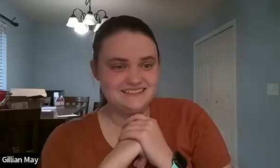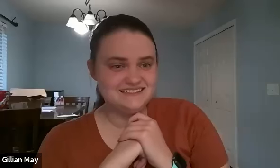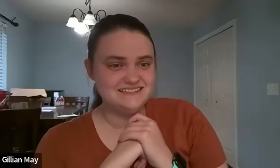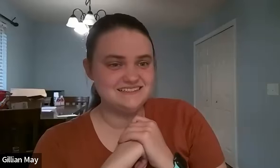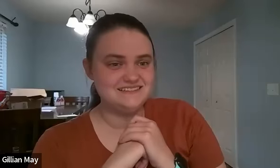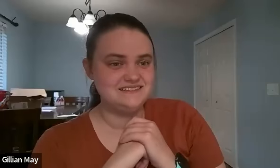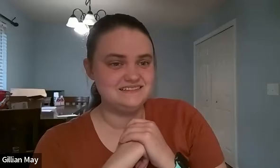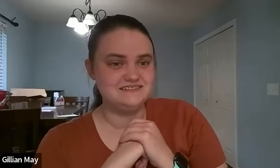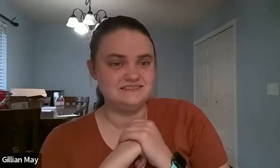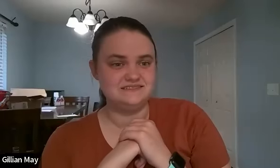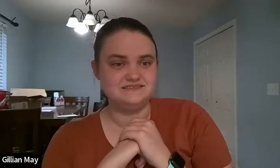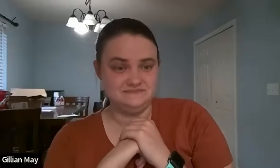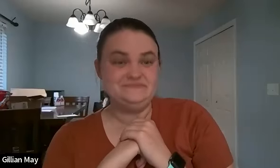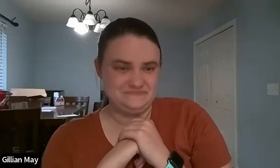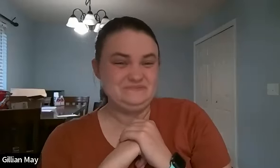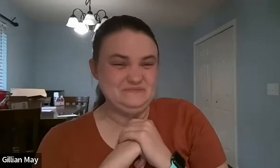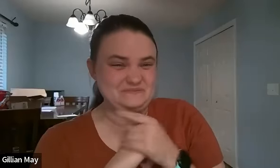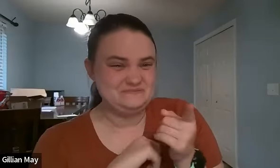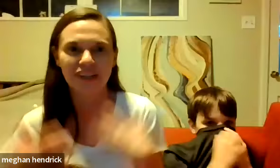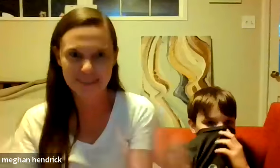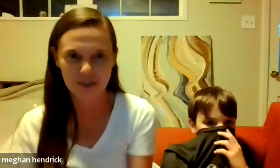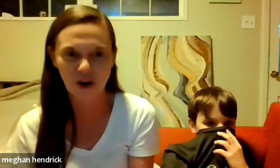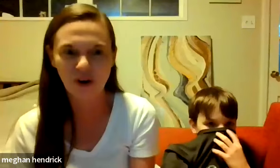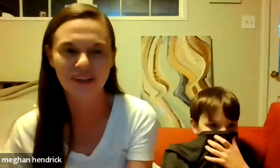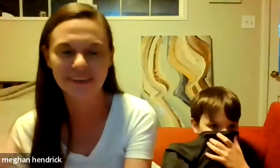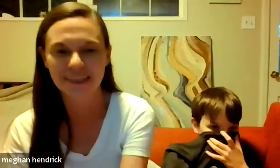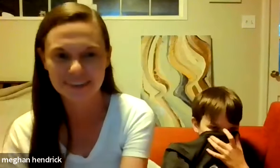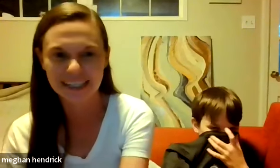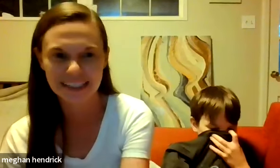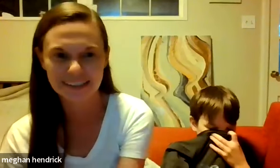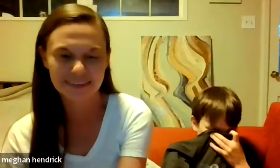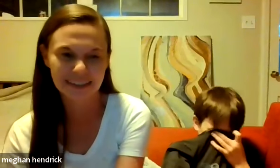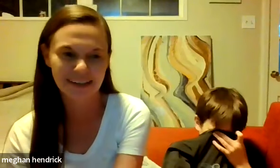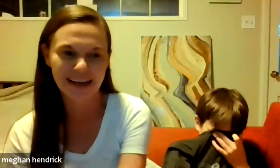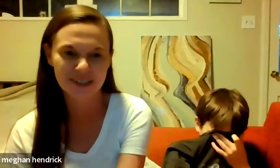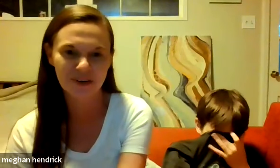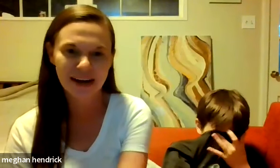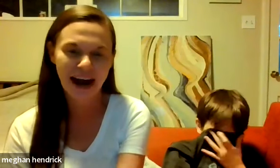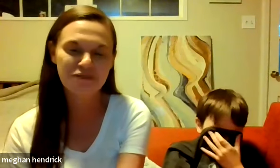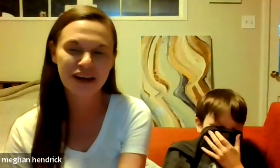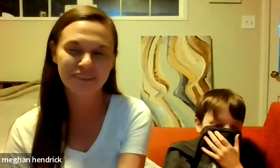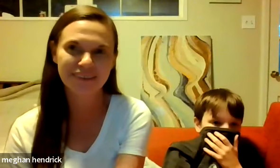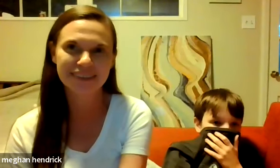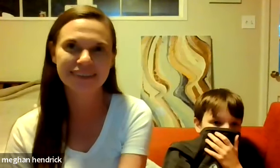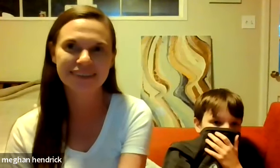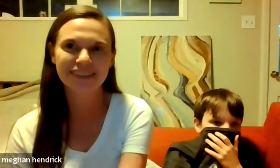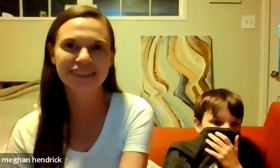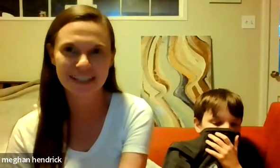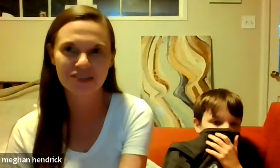they don't have that. They're wanting to learn, and that's their goal, and they're taking it in class. So I found that the